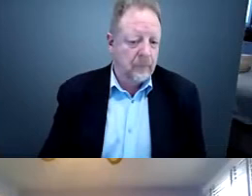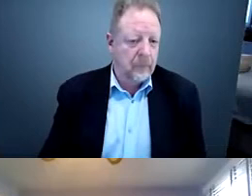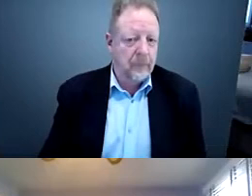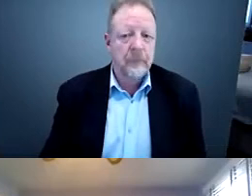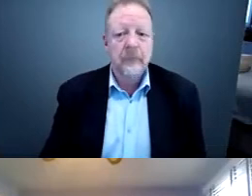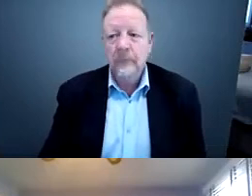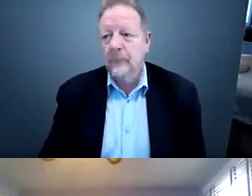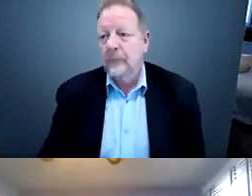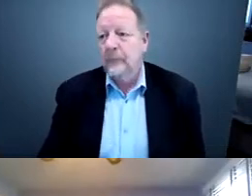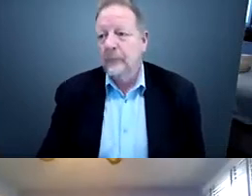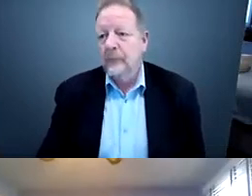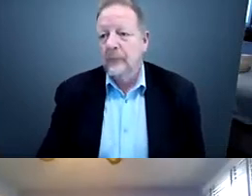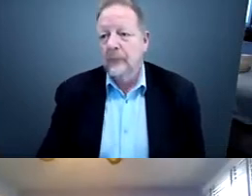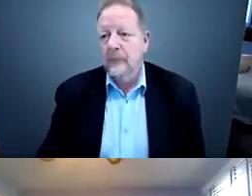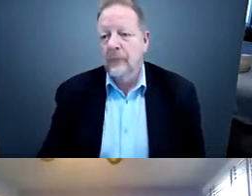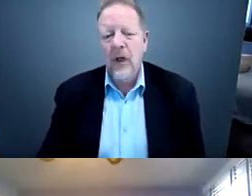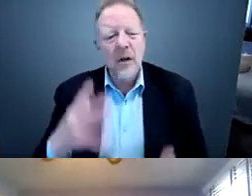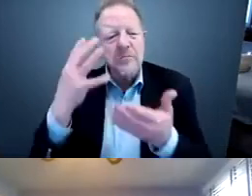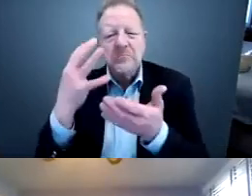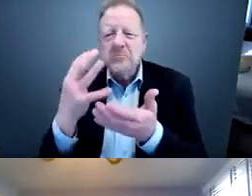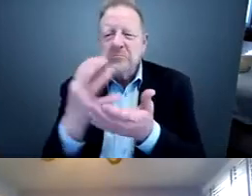And if we just take a minute to look at the agenda,